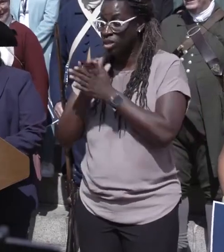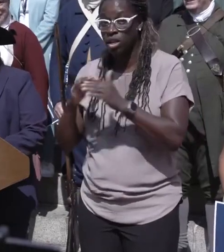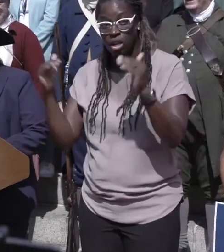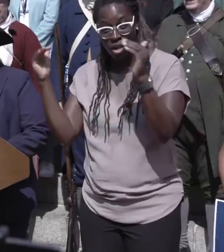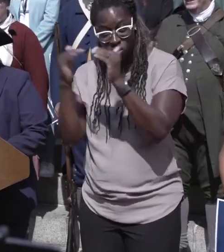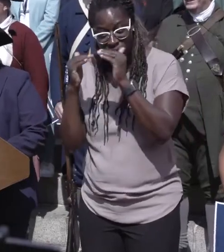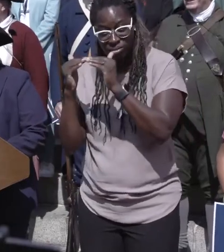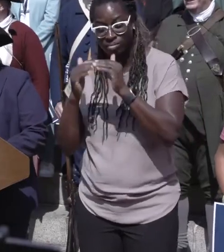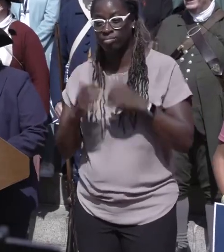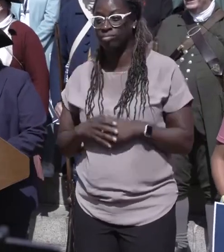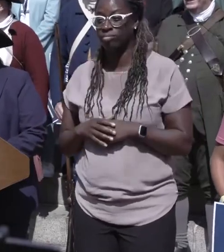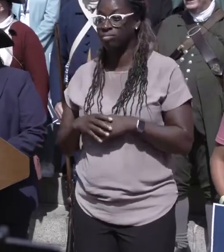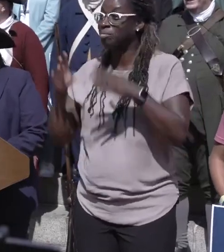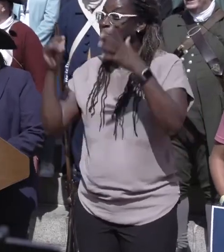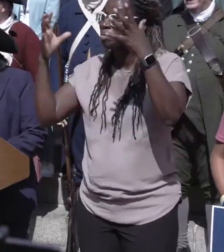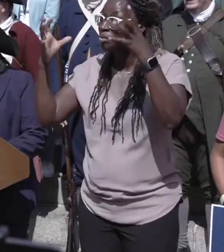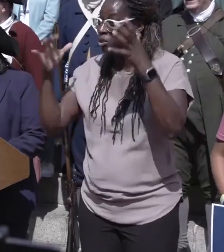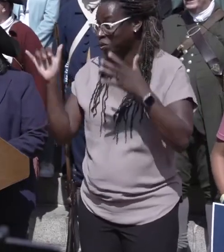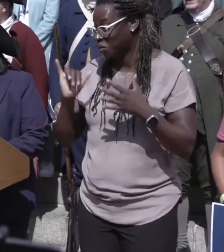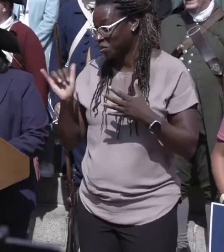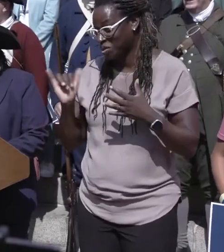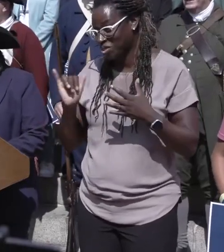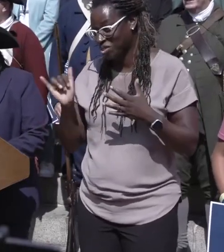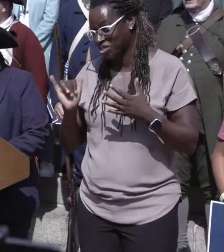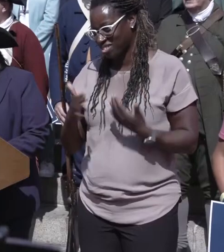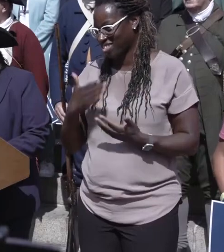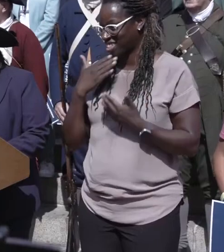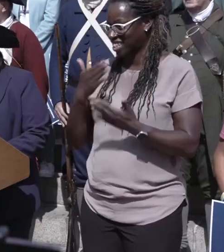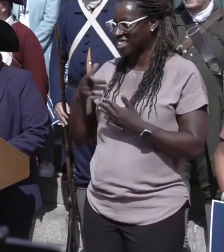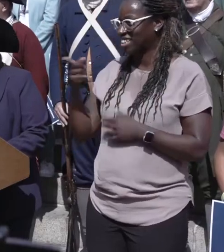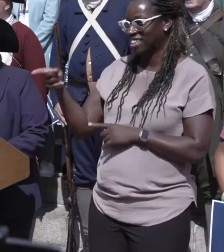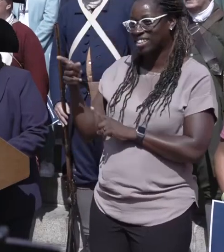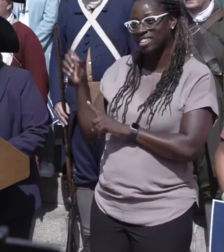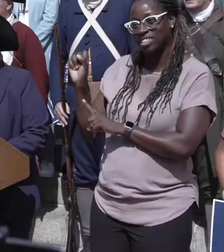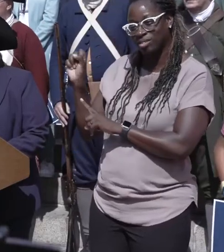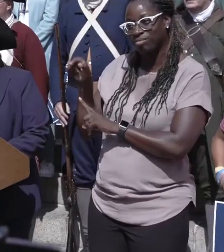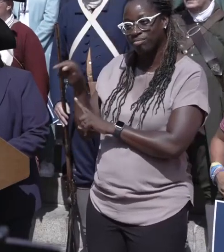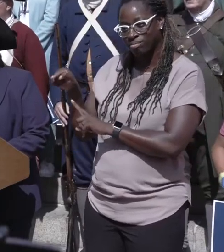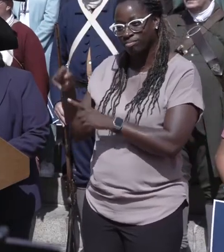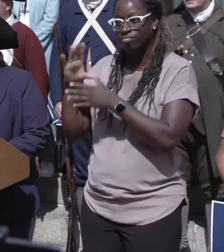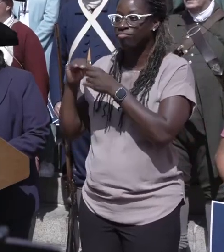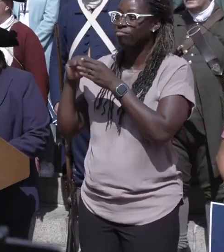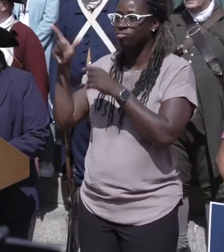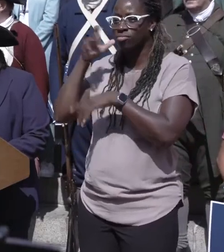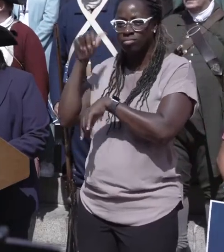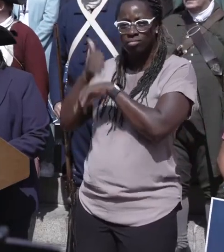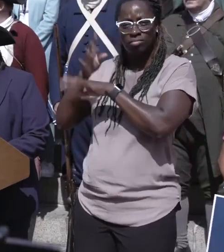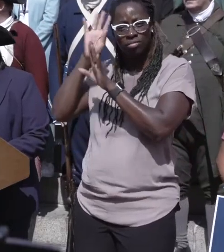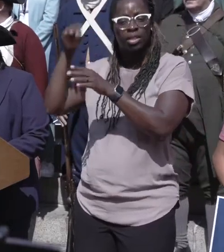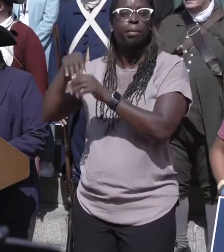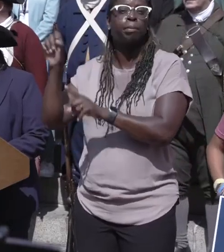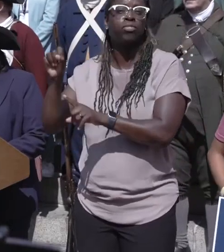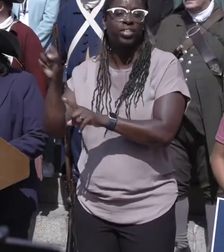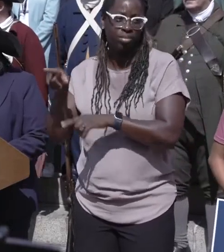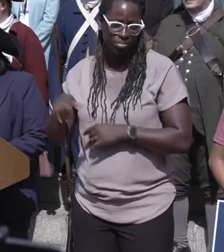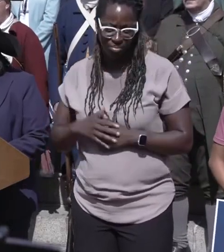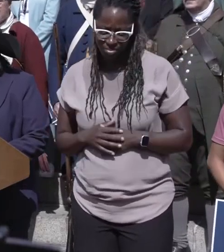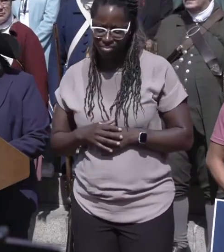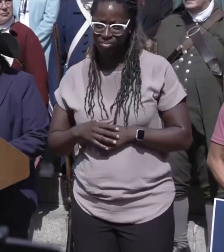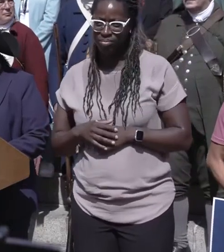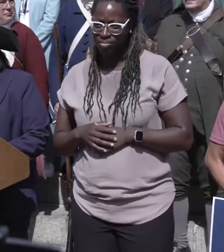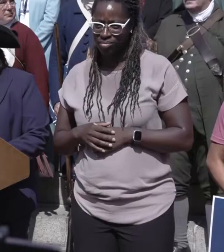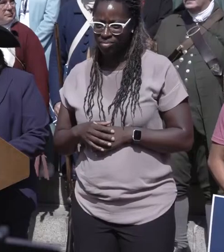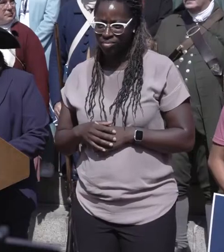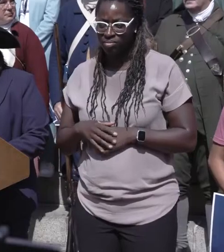Hats off to Springfield. We know that every city and town in Massachusetts has its own revolutionary history, its own